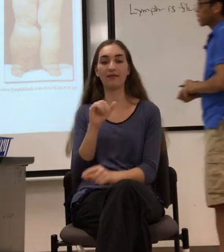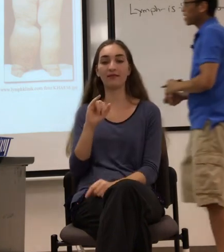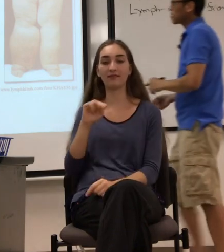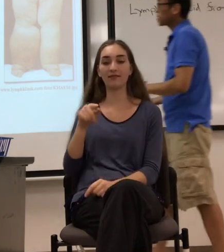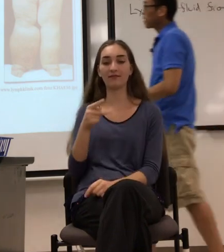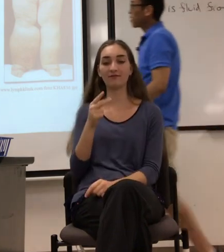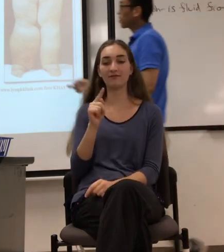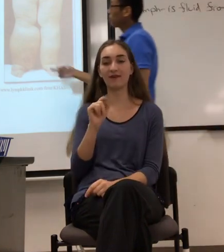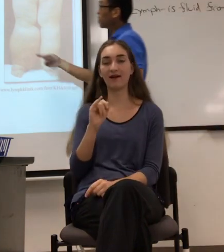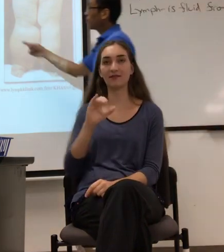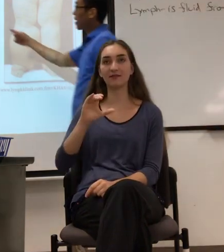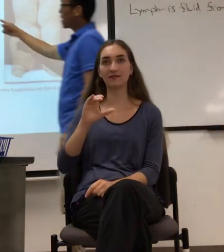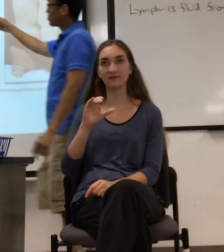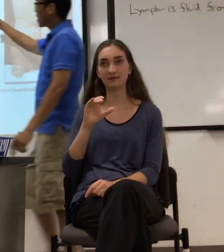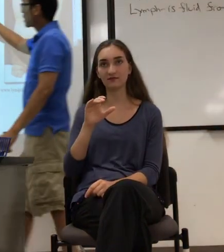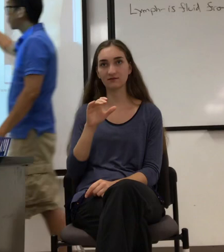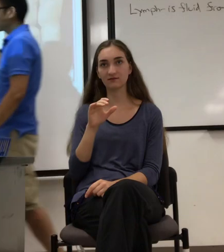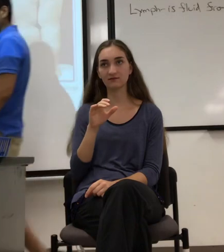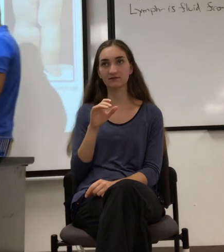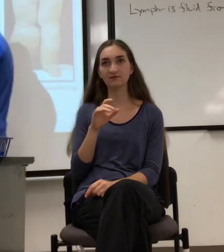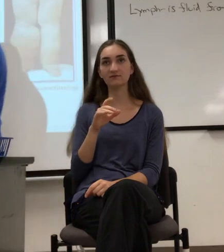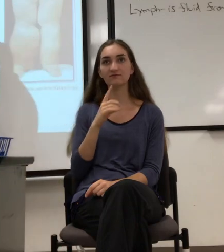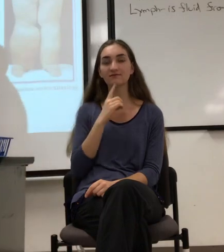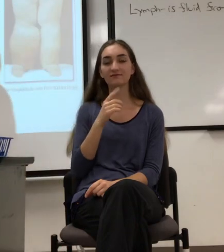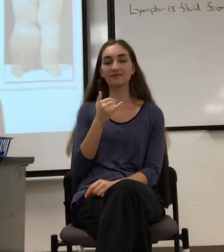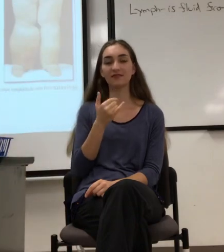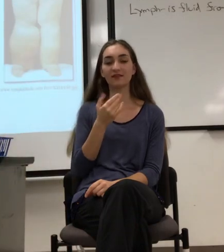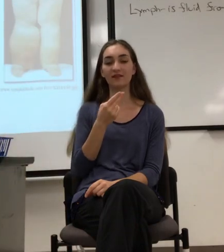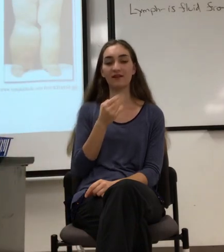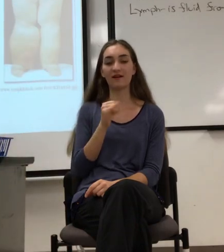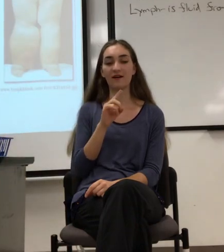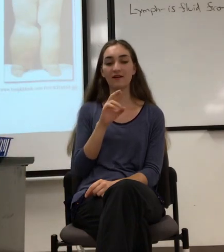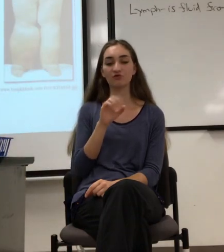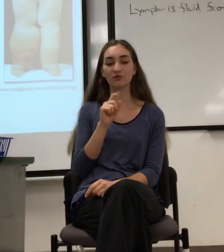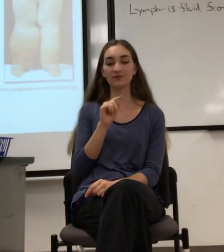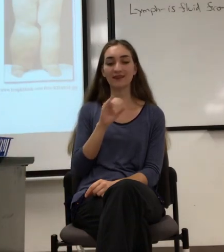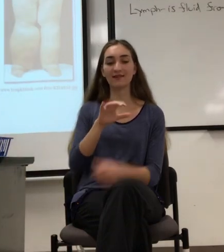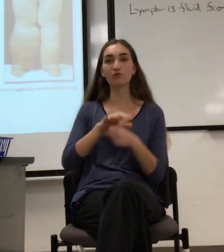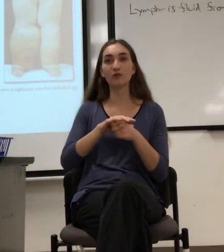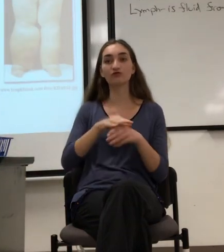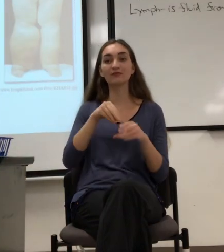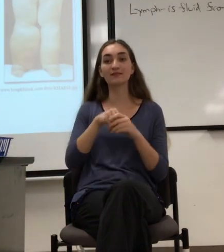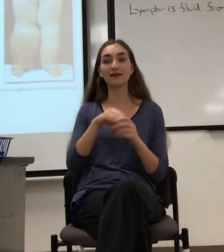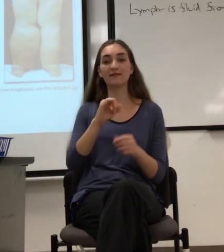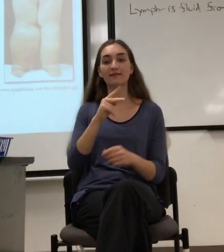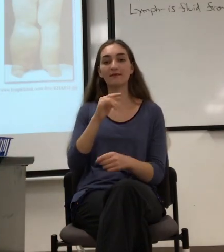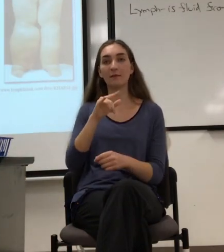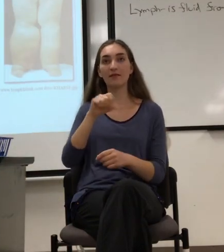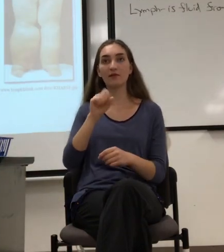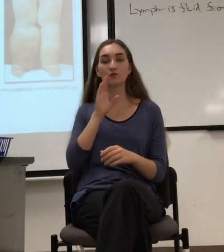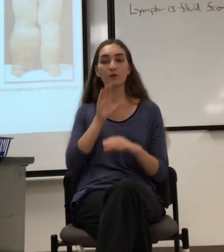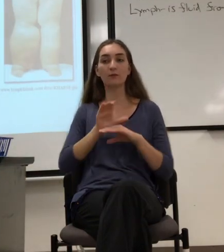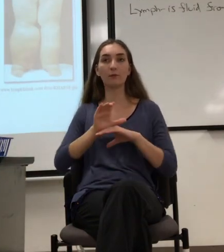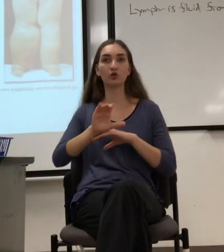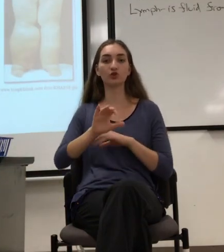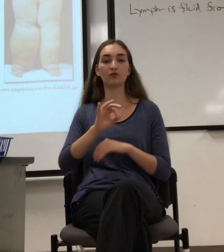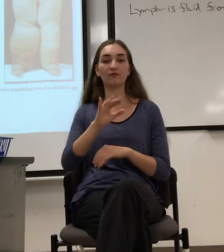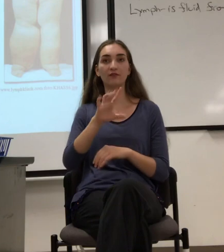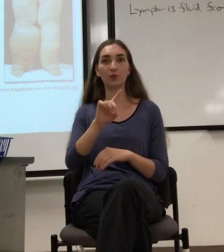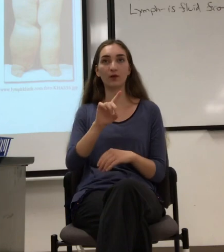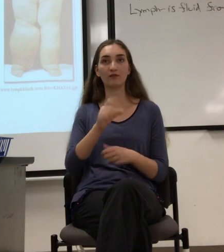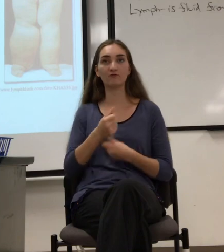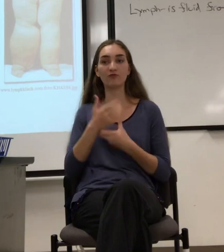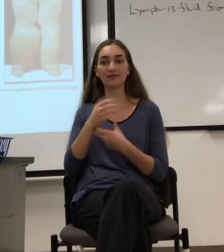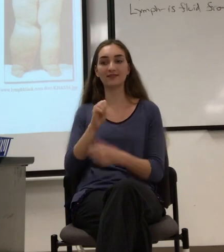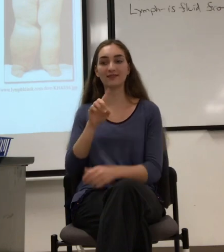So that's what I say here. The hydrostatic pressure in the capillaries, it pushes fluids, causing edema.